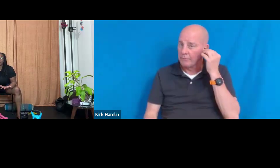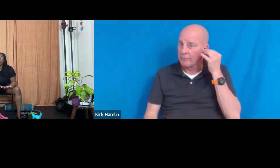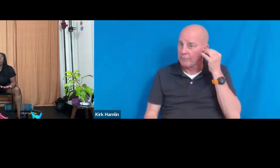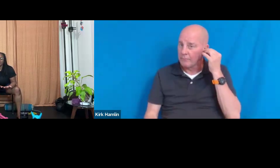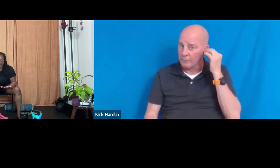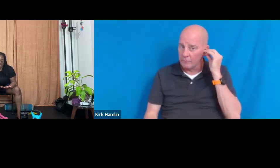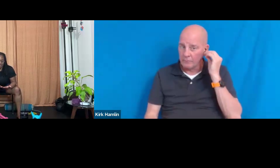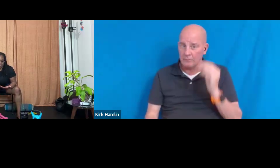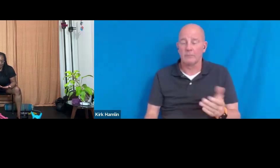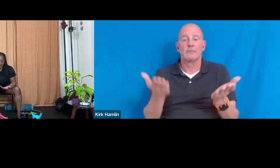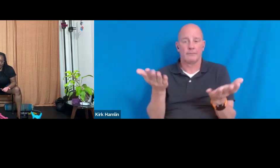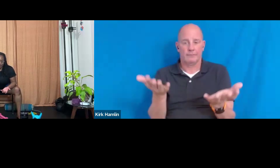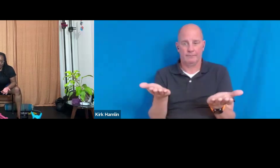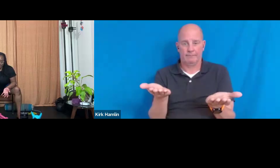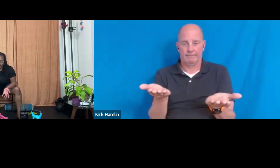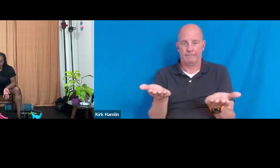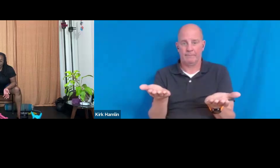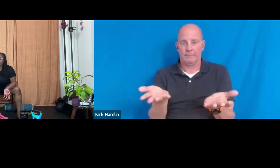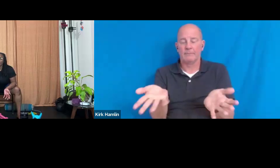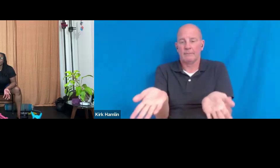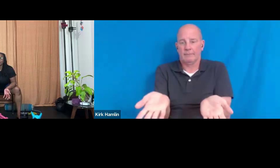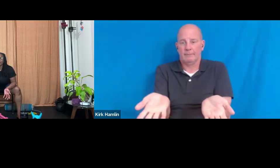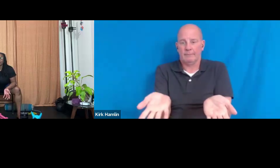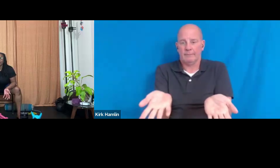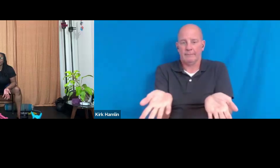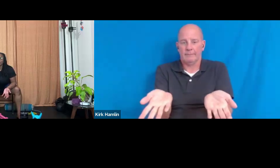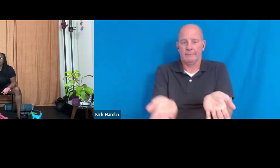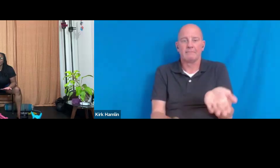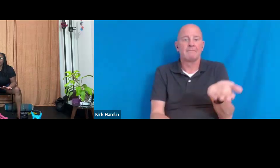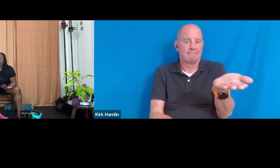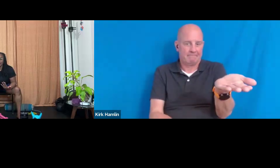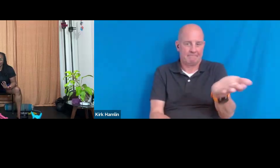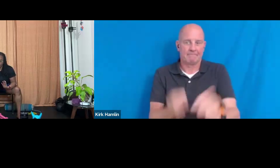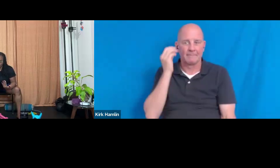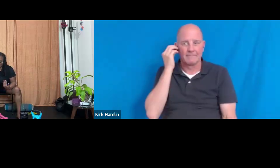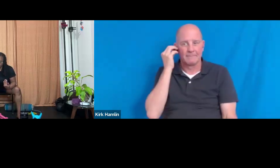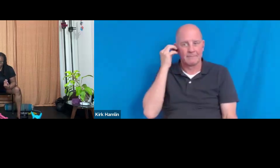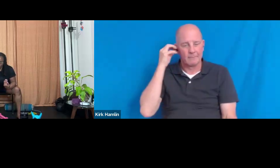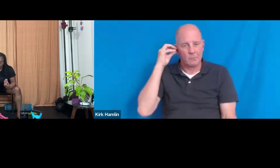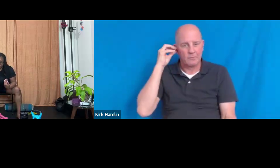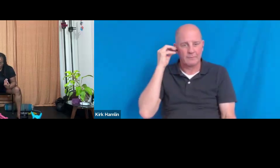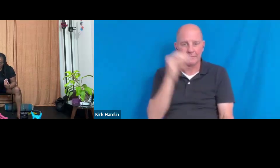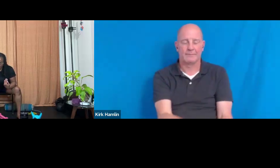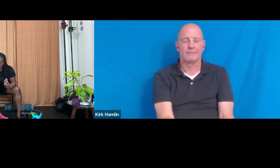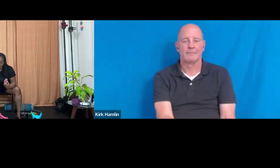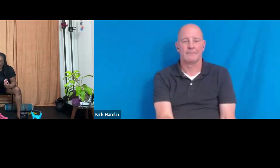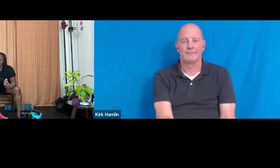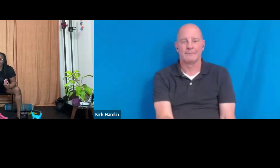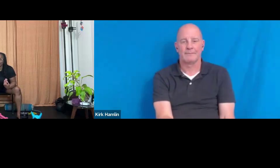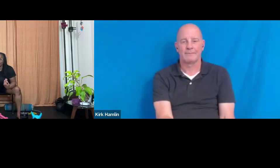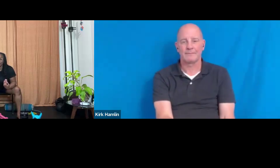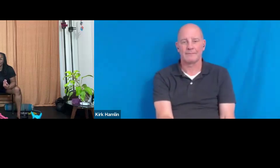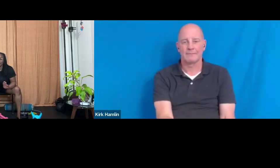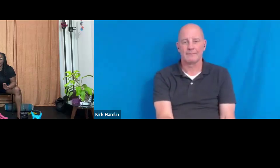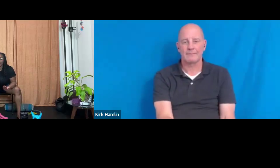are up towards the ceiling. We're going to drop the palms down away from us and pull the palms towards our face. You